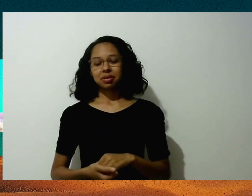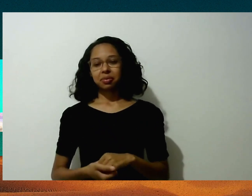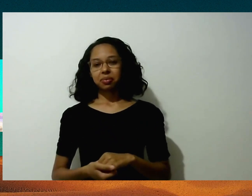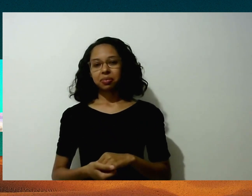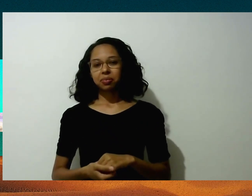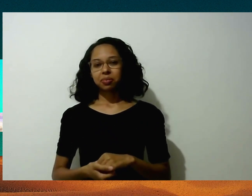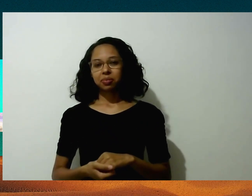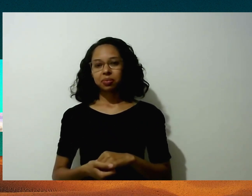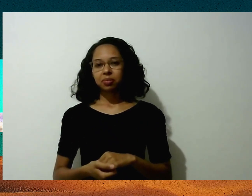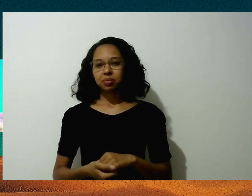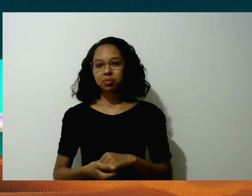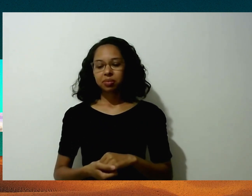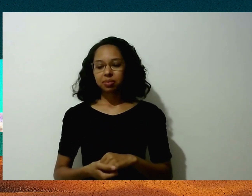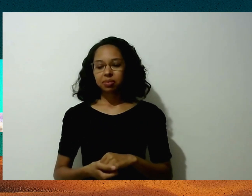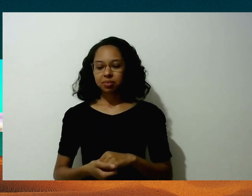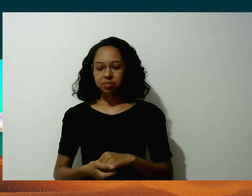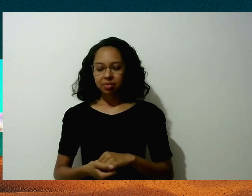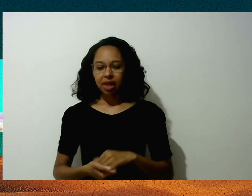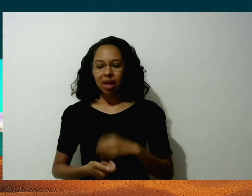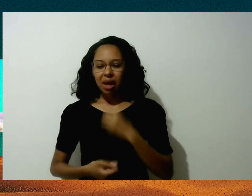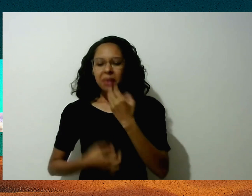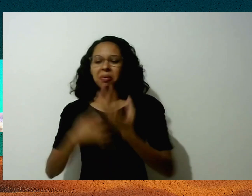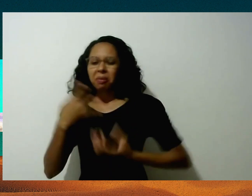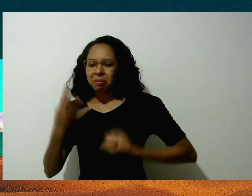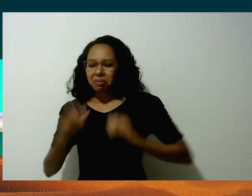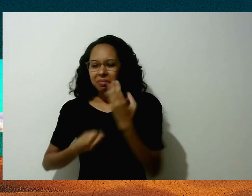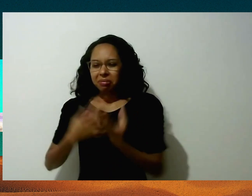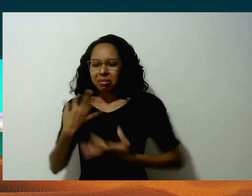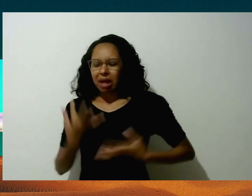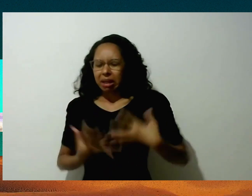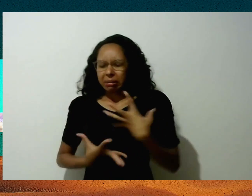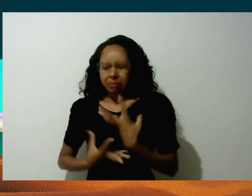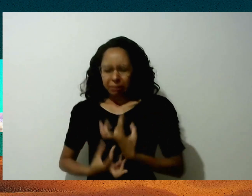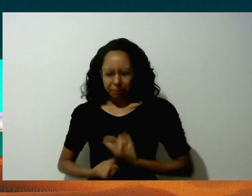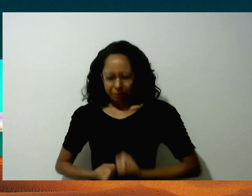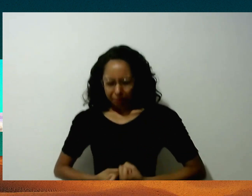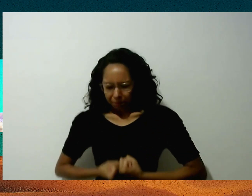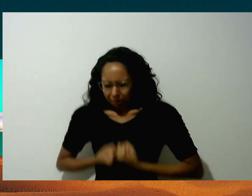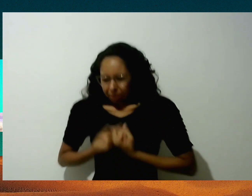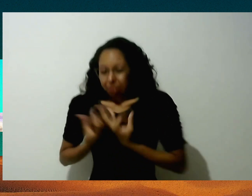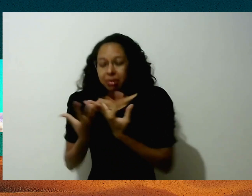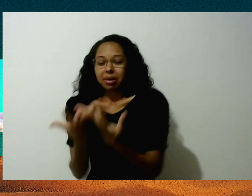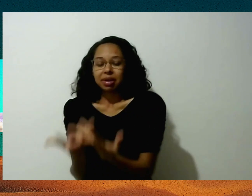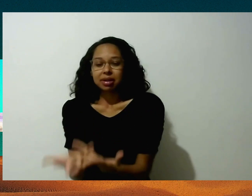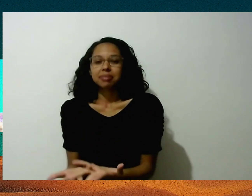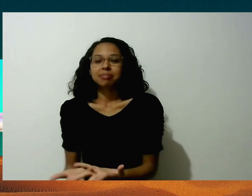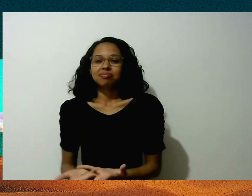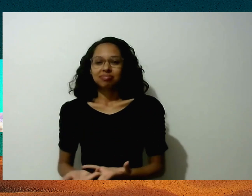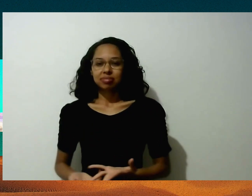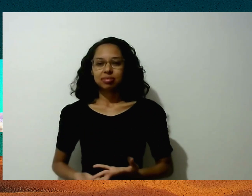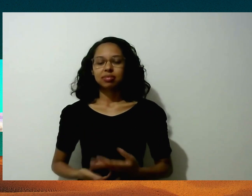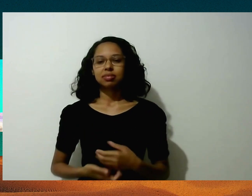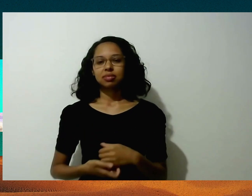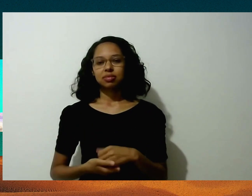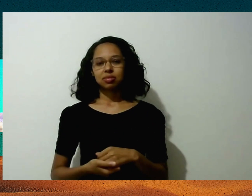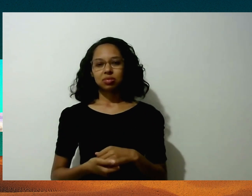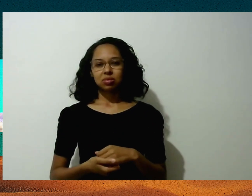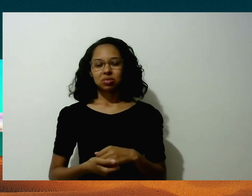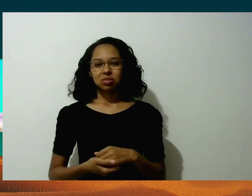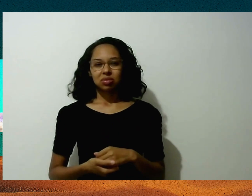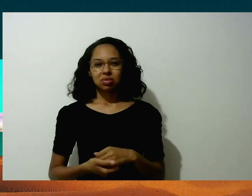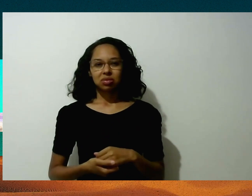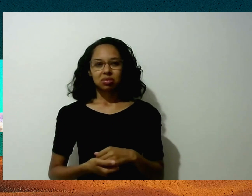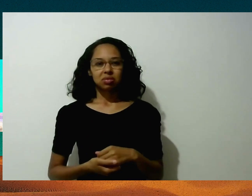going to open up. Falarei com a amargura da minha alma. I will speak in the bitterness of my soul. Direi a Deus, não